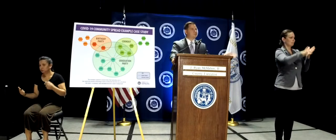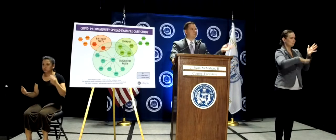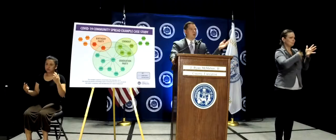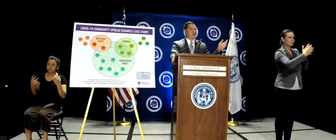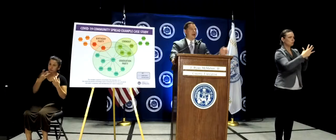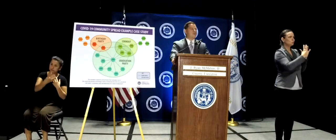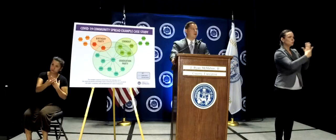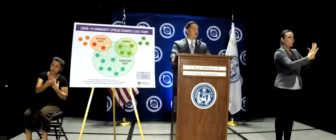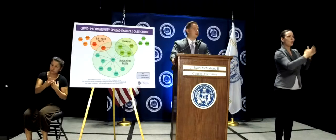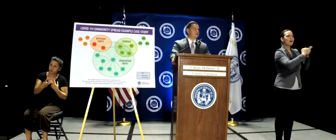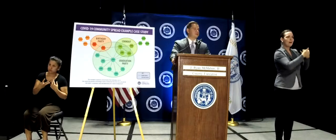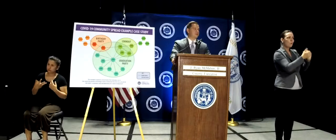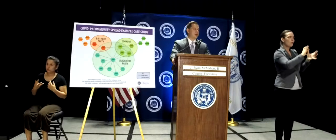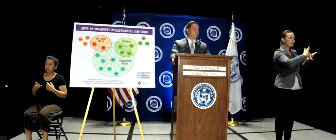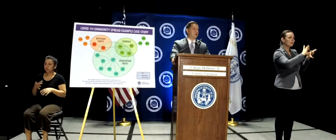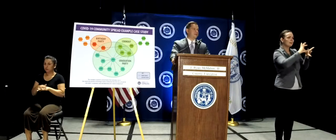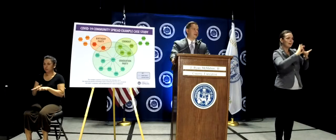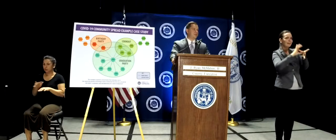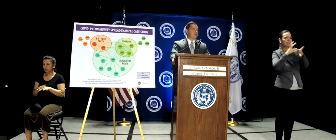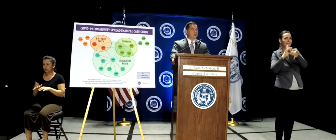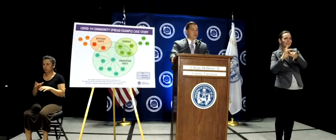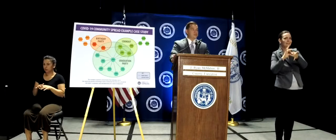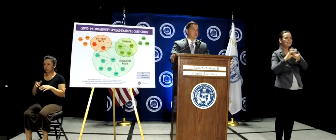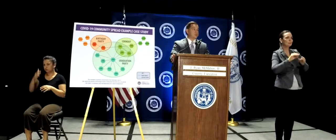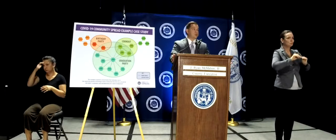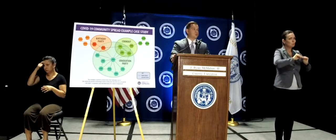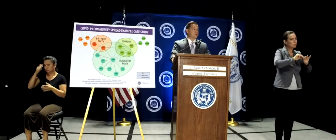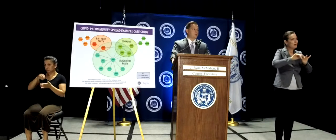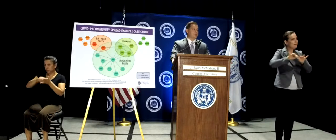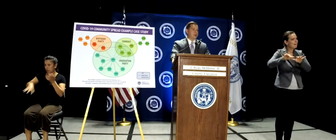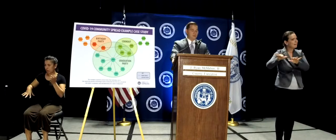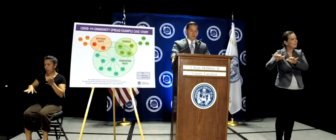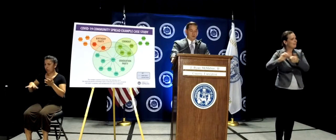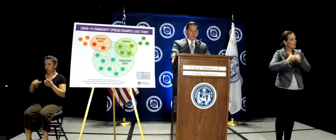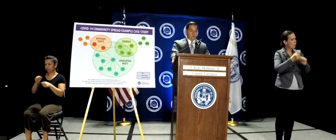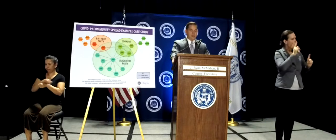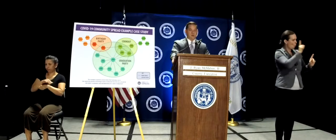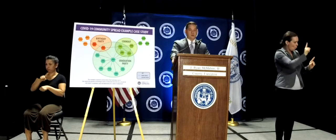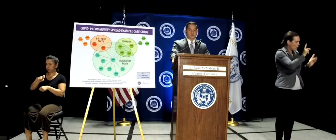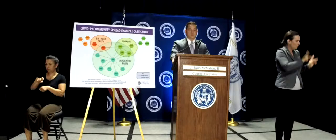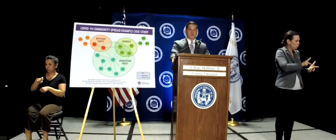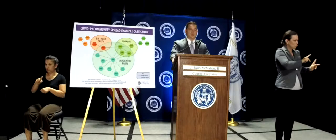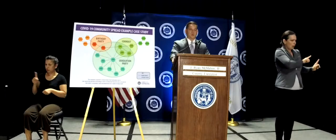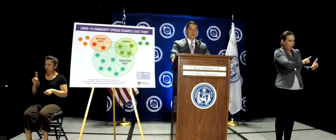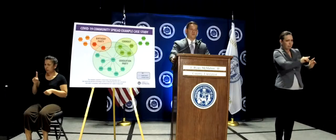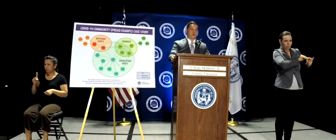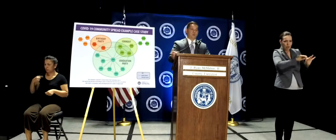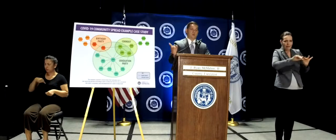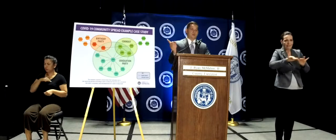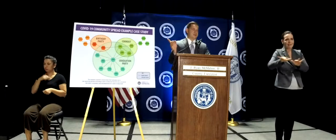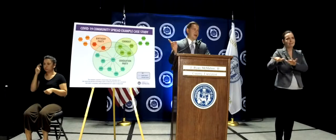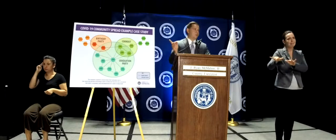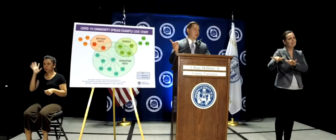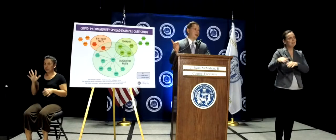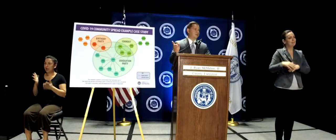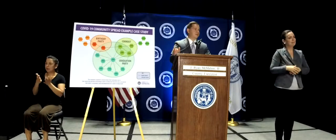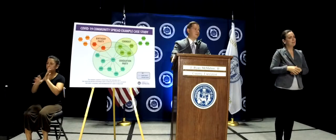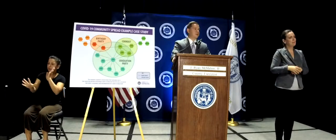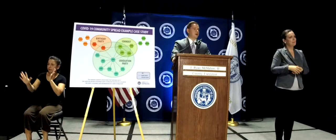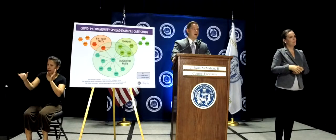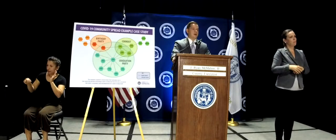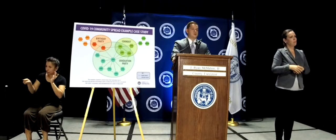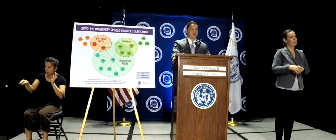drove more than half our cases for that period of time. That's the good news. We know where it came. The bad news is we're still very vulnerable for this to happen